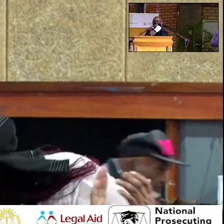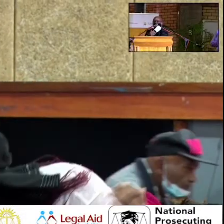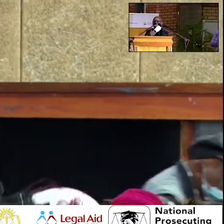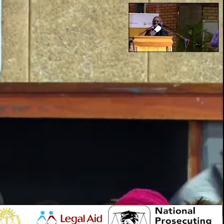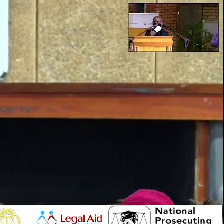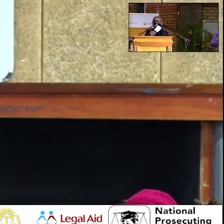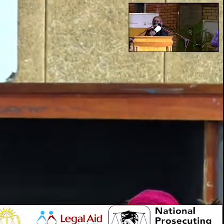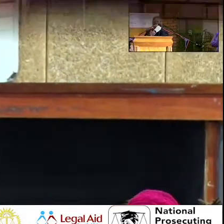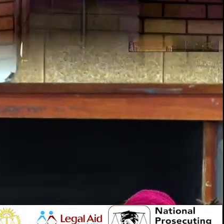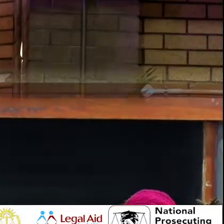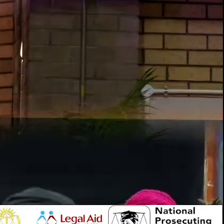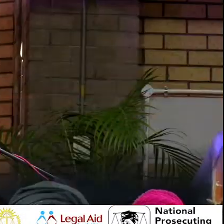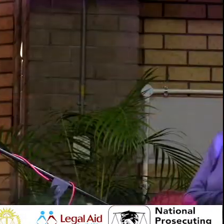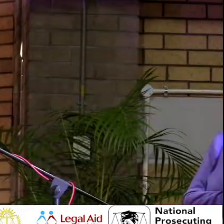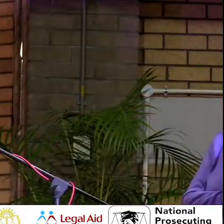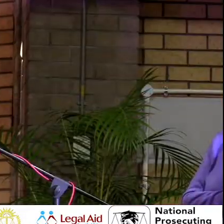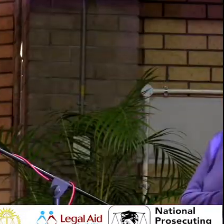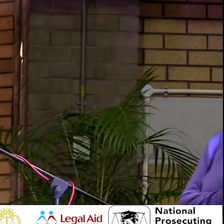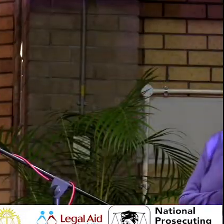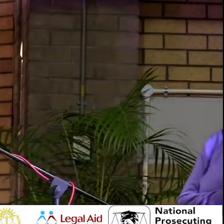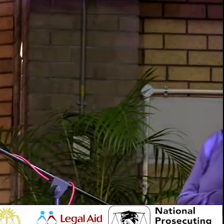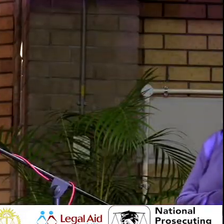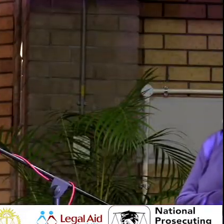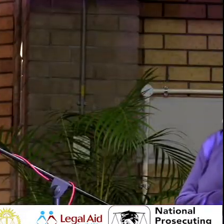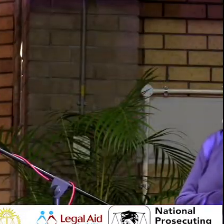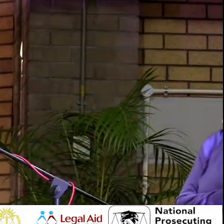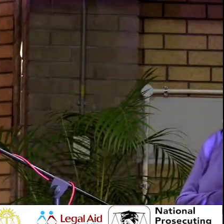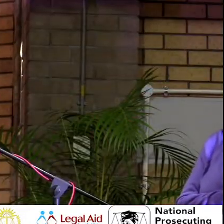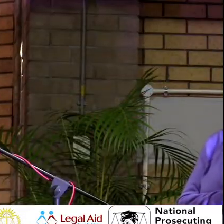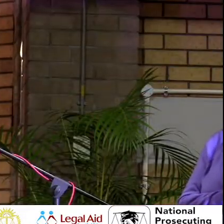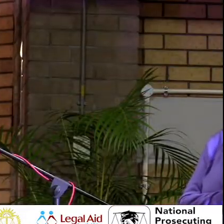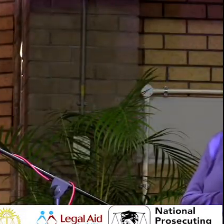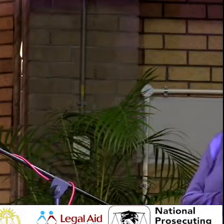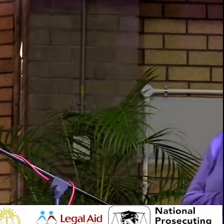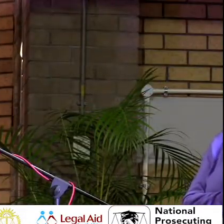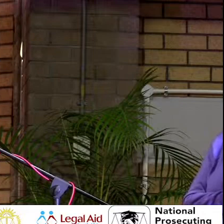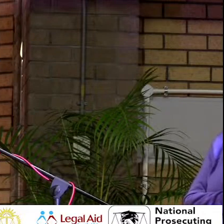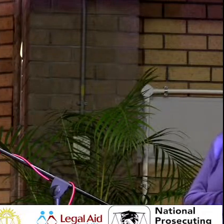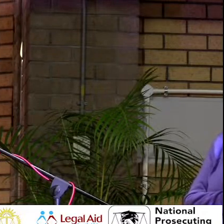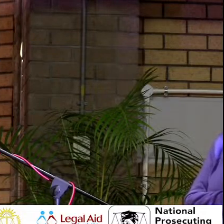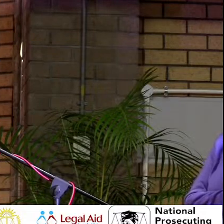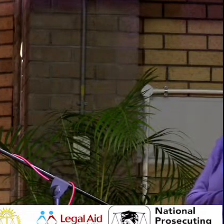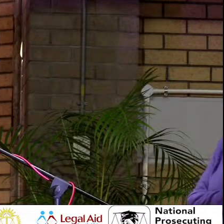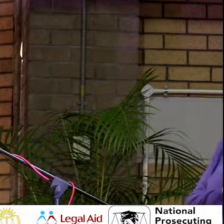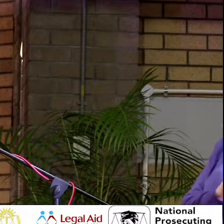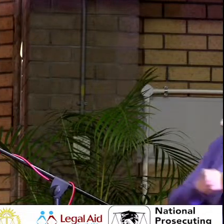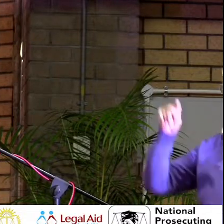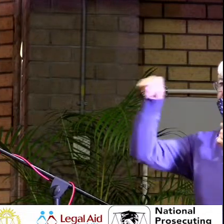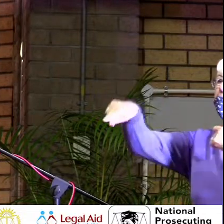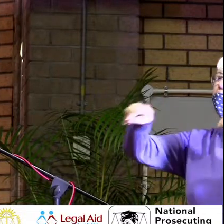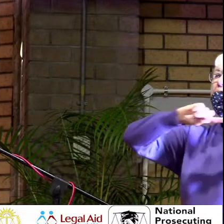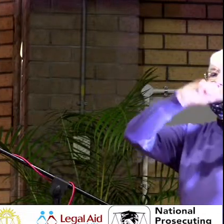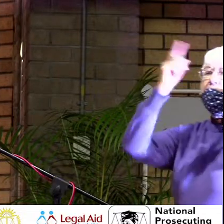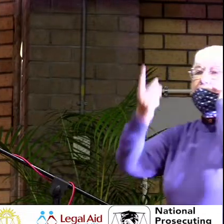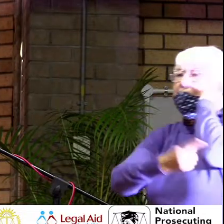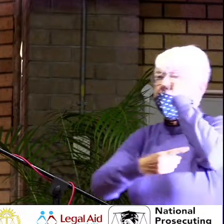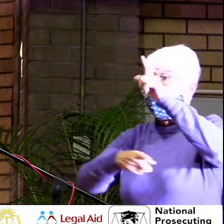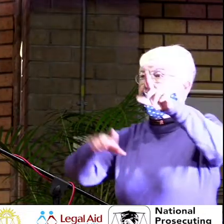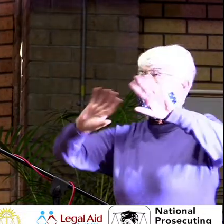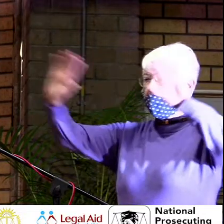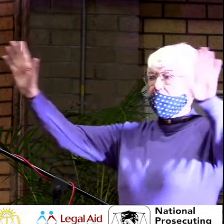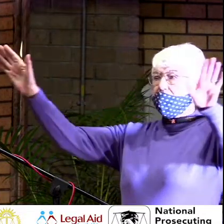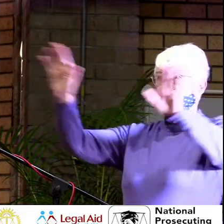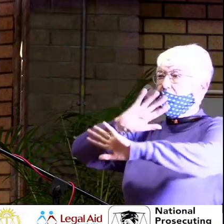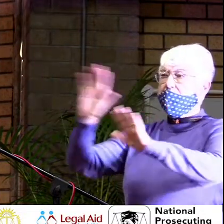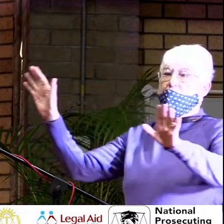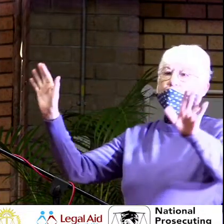Okay, so is the last one on this section? You're the last one. Yeah, proceed. You're the last one there.